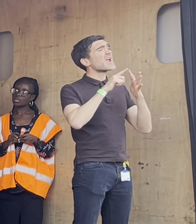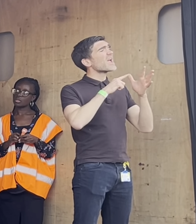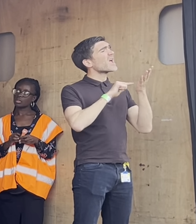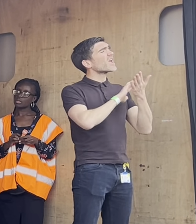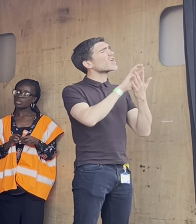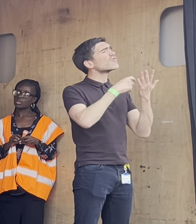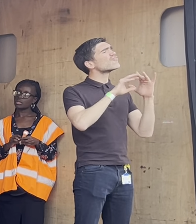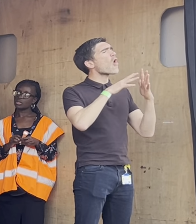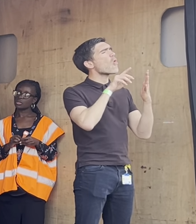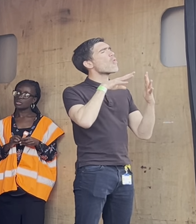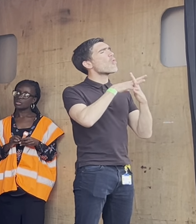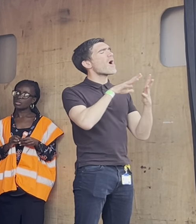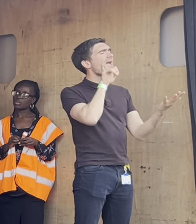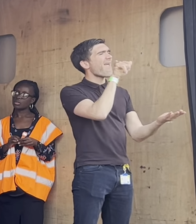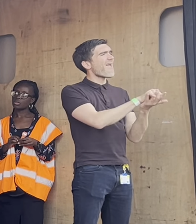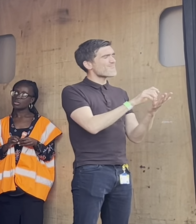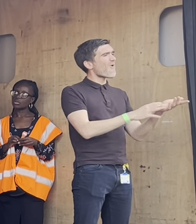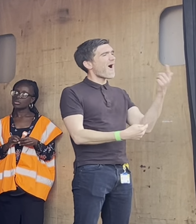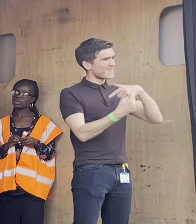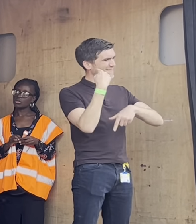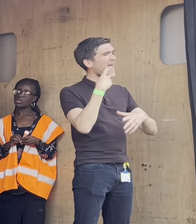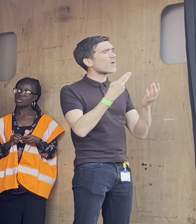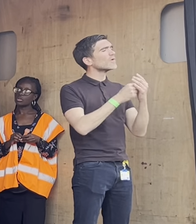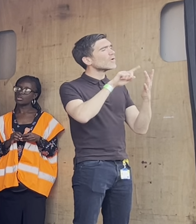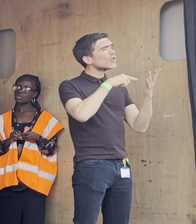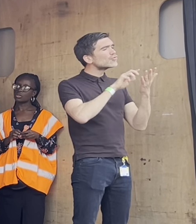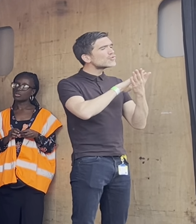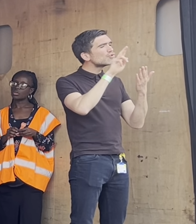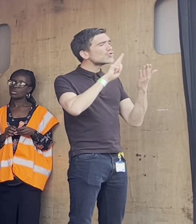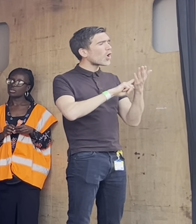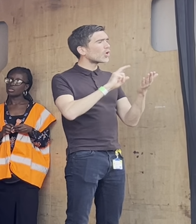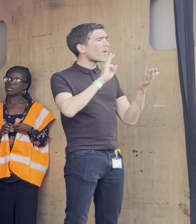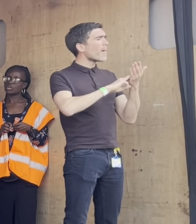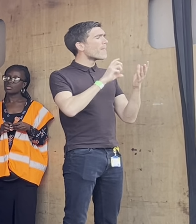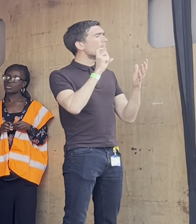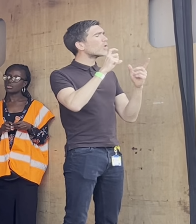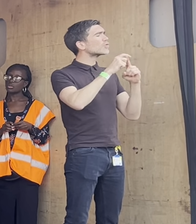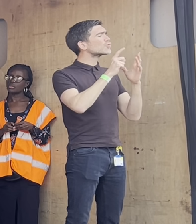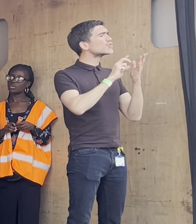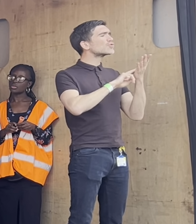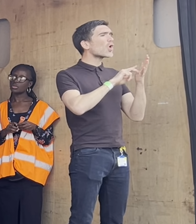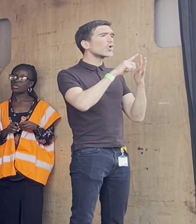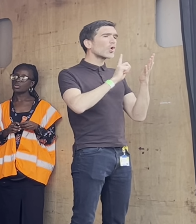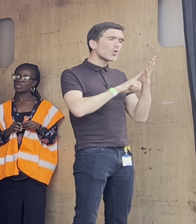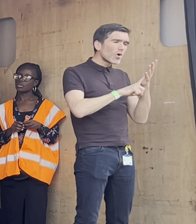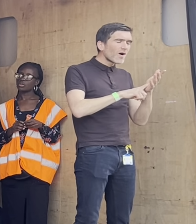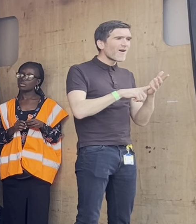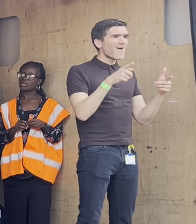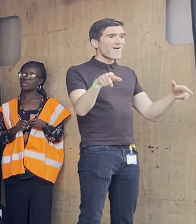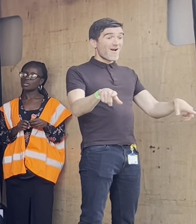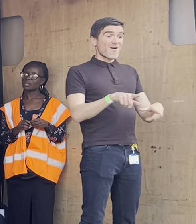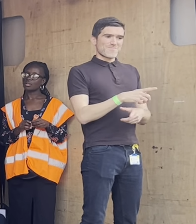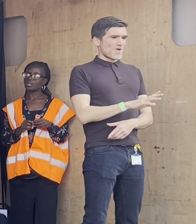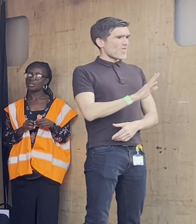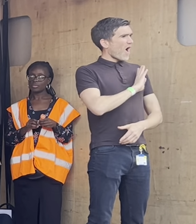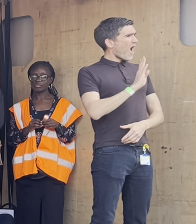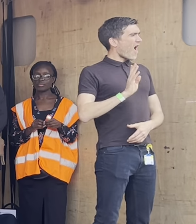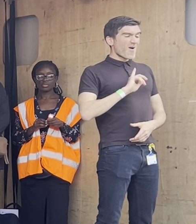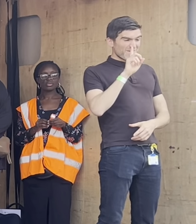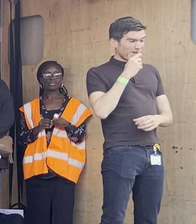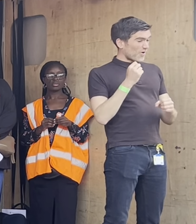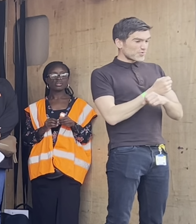of the rain, and I can tell you now that we are hitting the government hard in those type of strikes, because they can't even get the soldiers to do the work at the